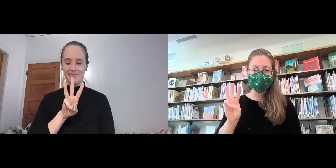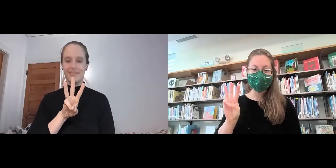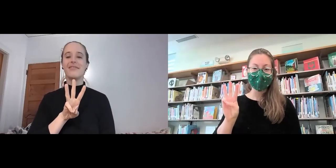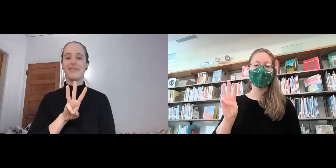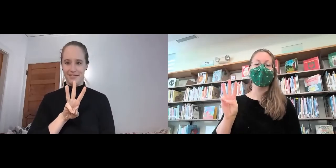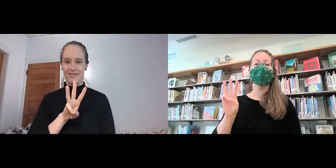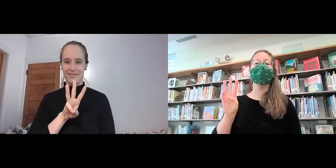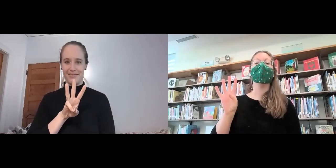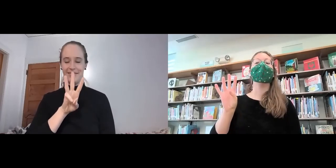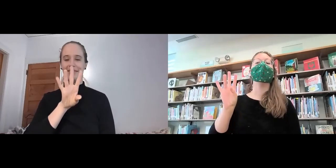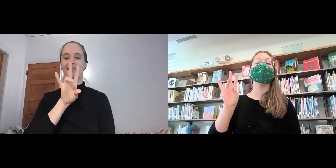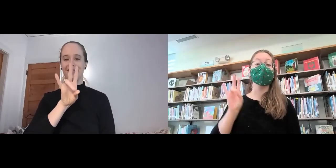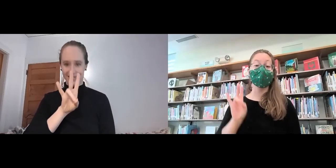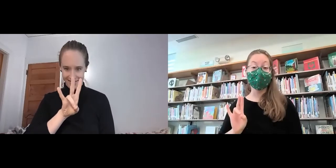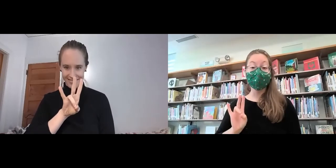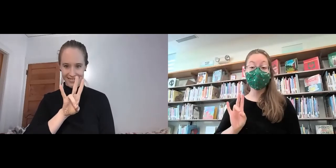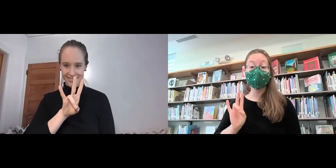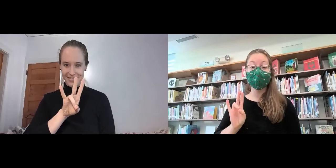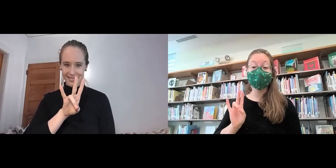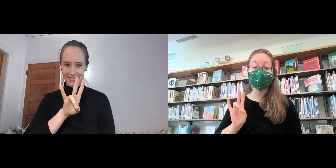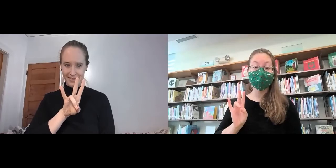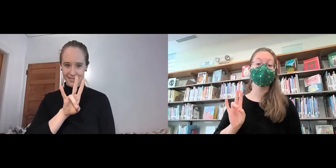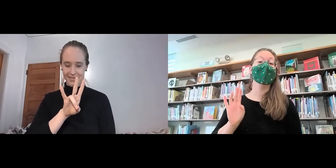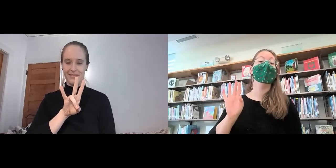6. And then 7,